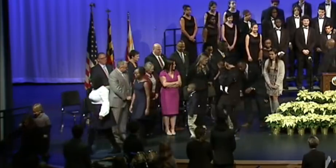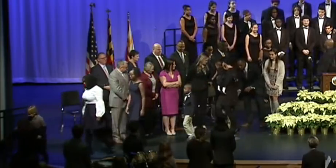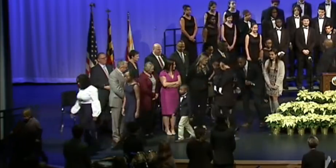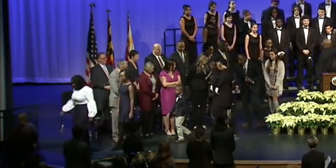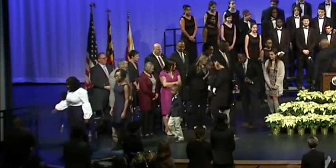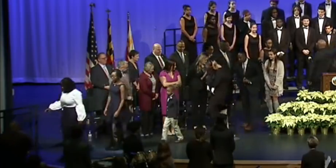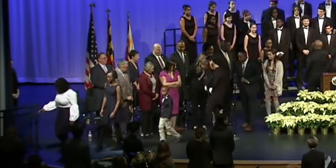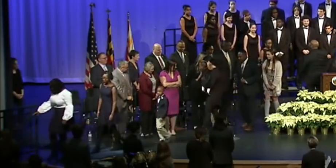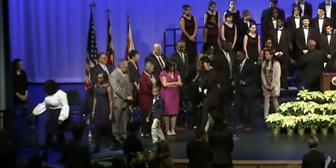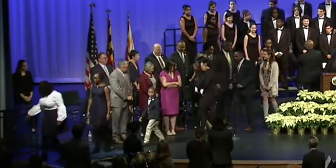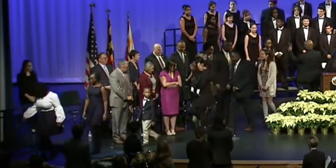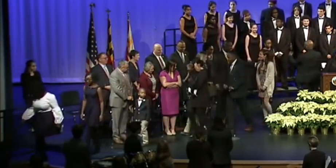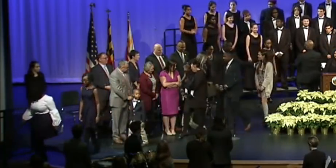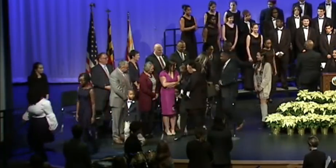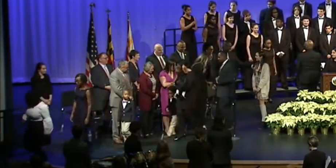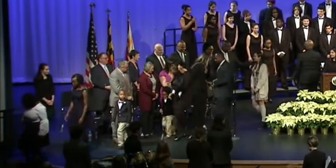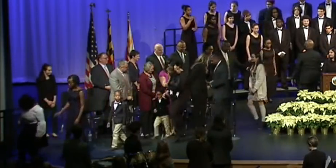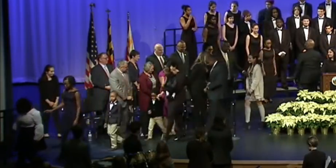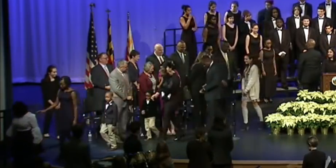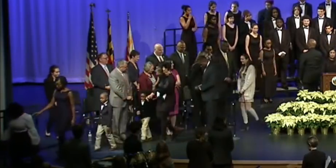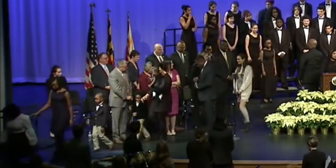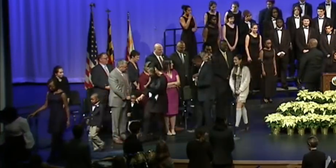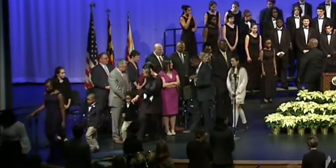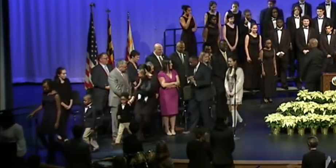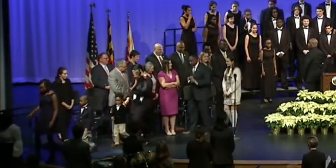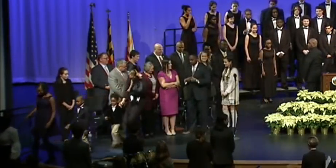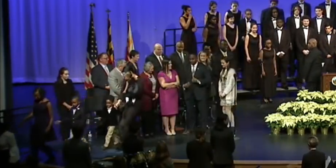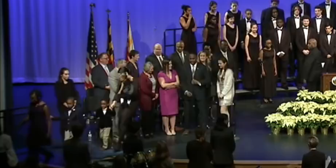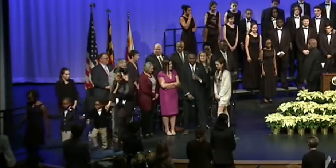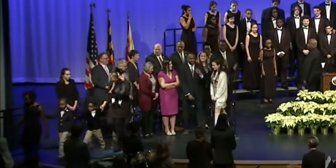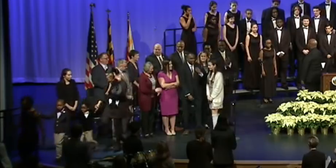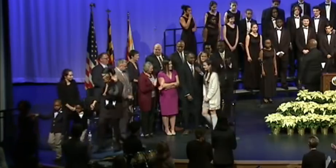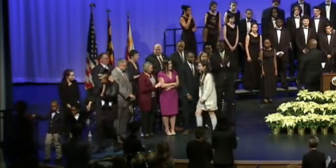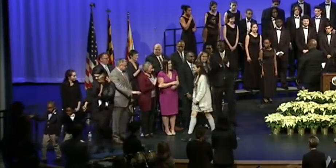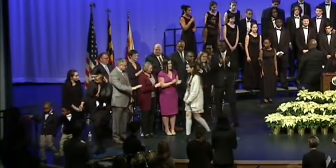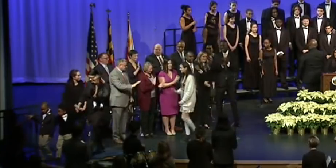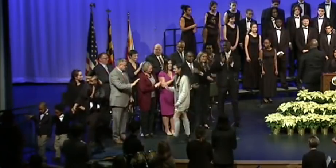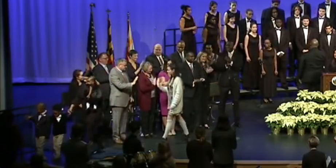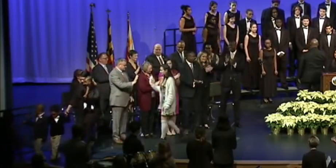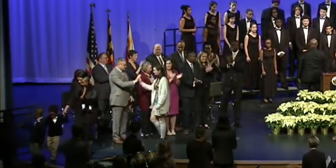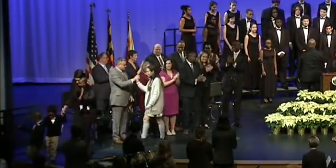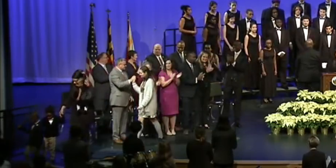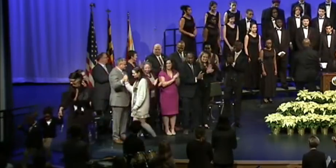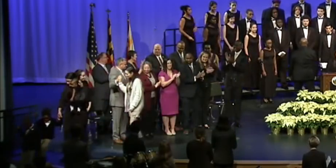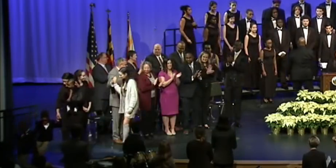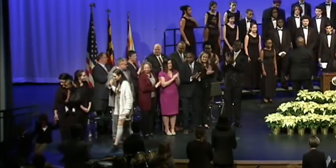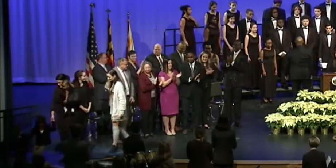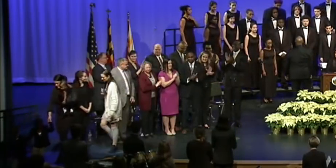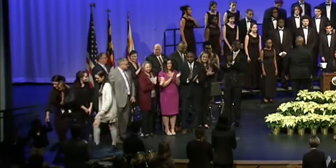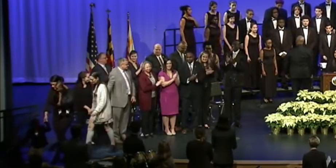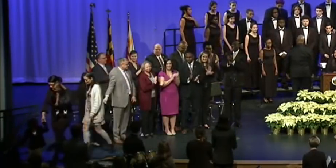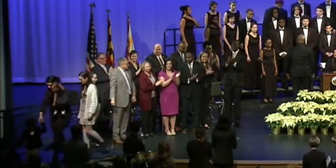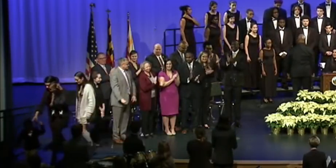Thank you, kids. You guys did a great job. Can we give them a round of applause?